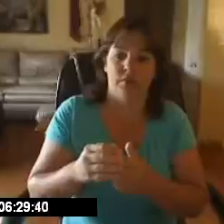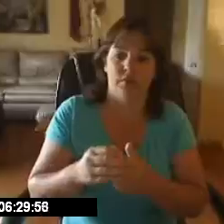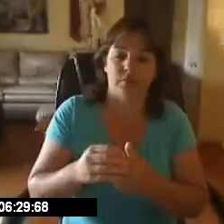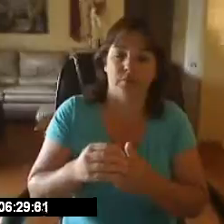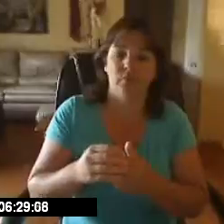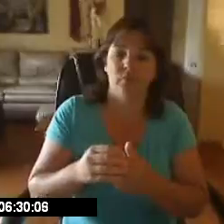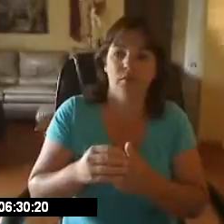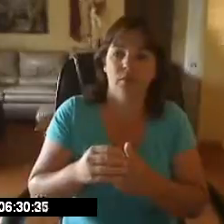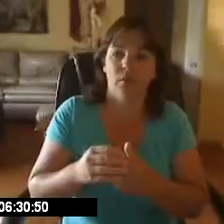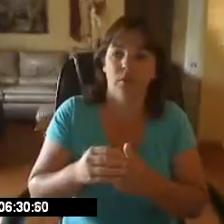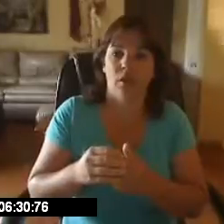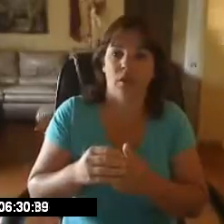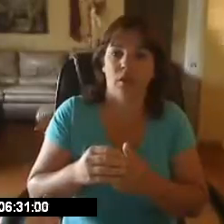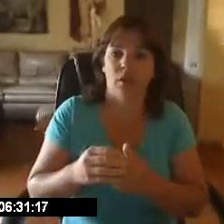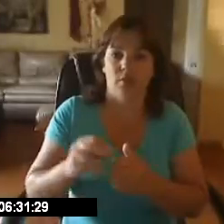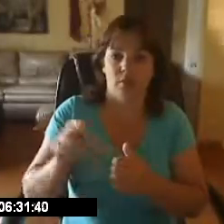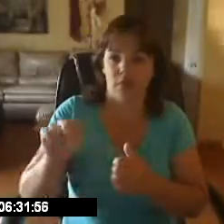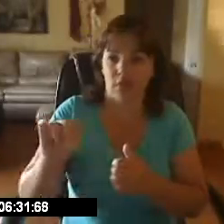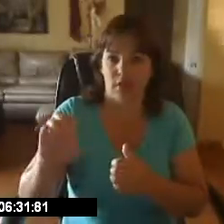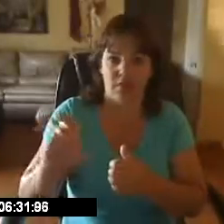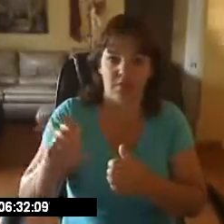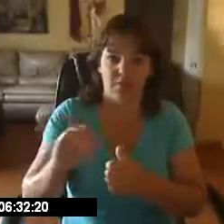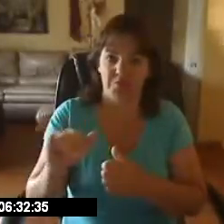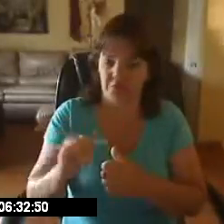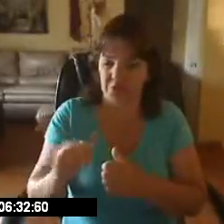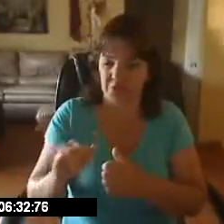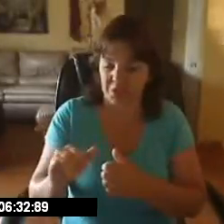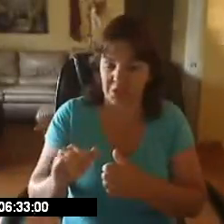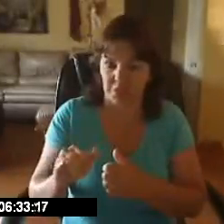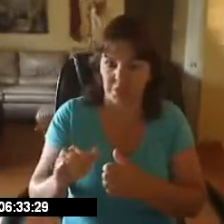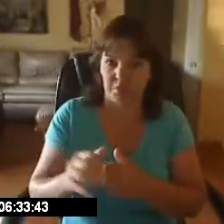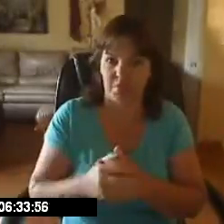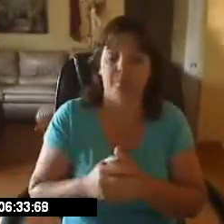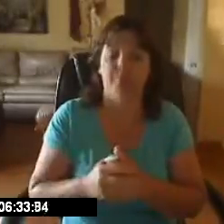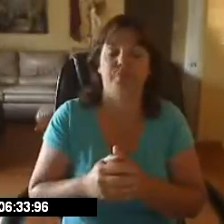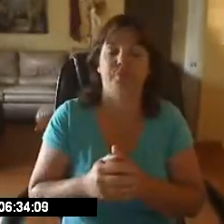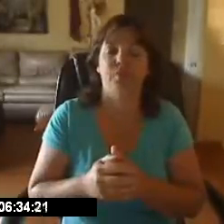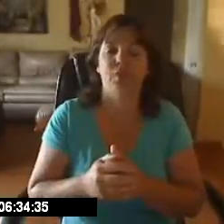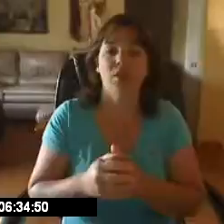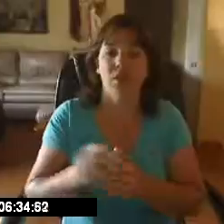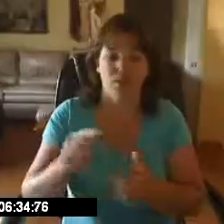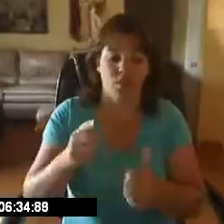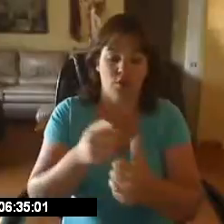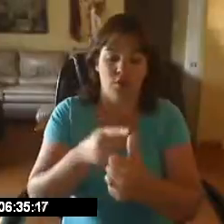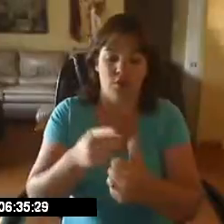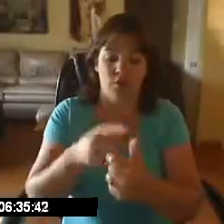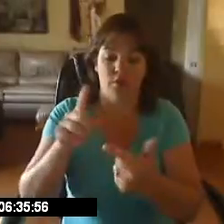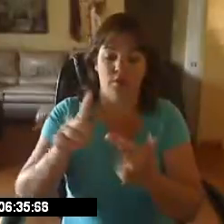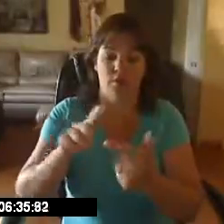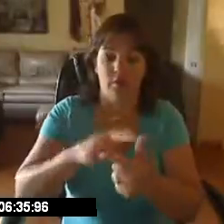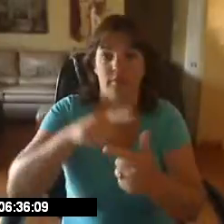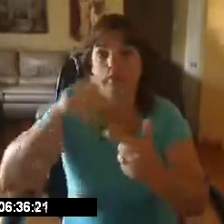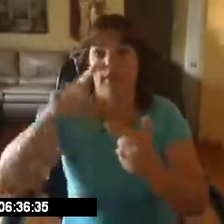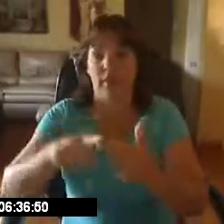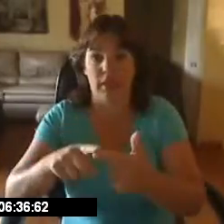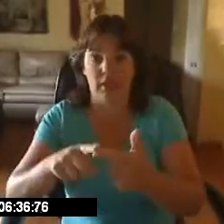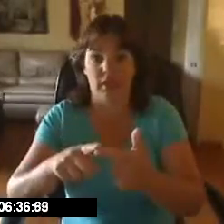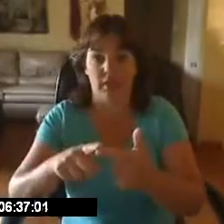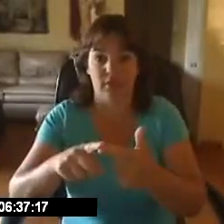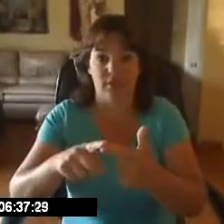NIC test. So the first level of certification is called NIC. The next level up from the NIC is